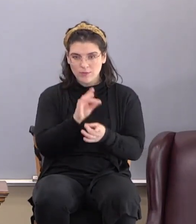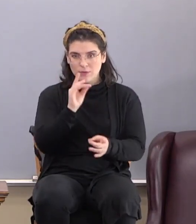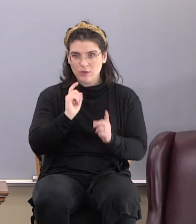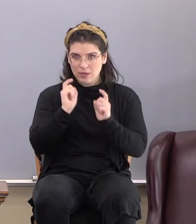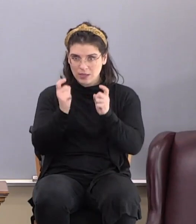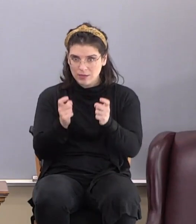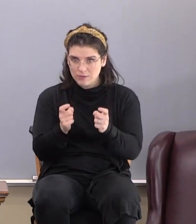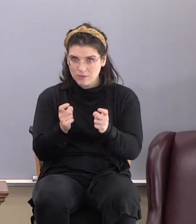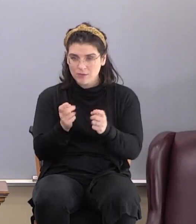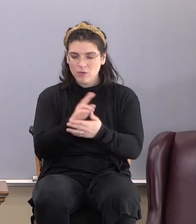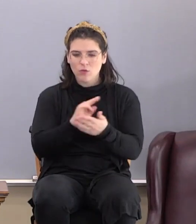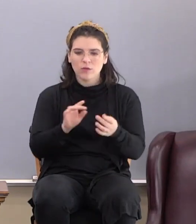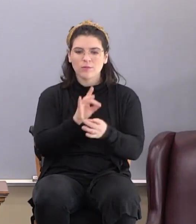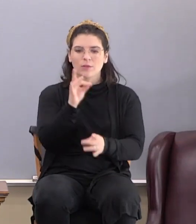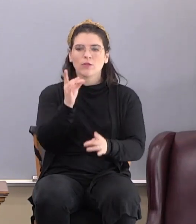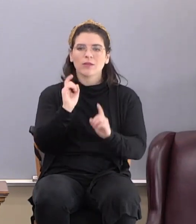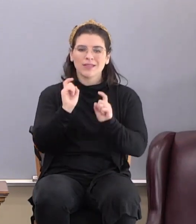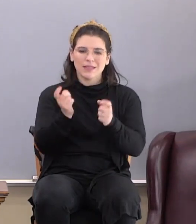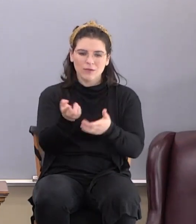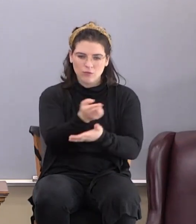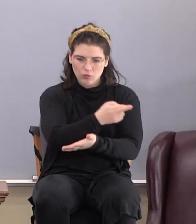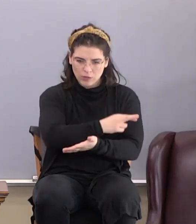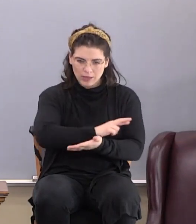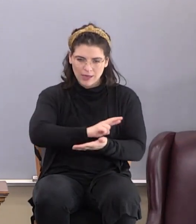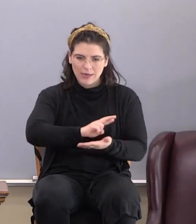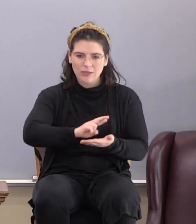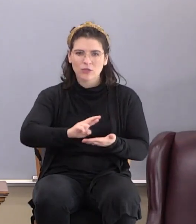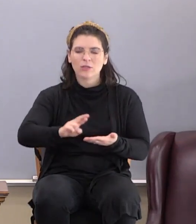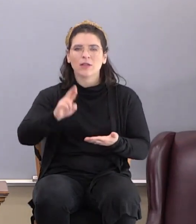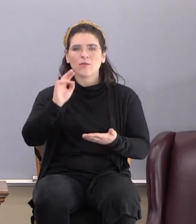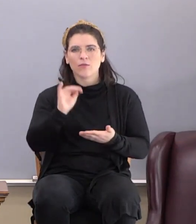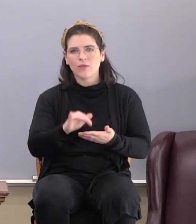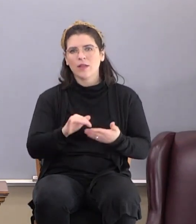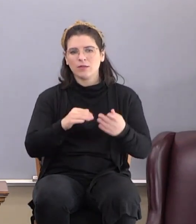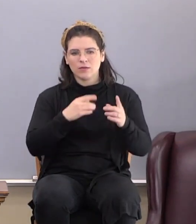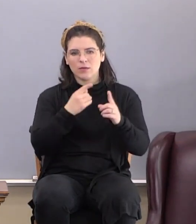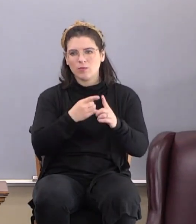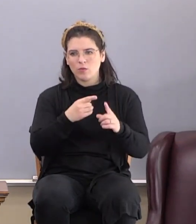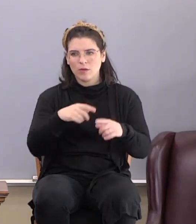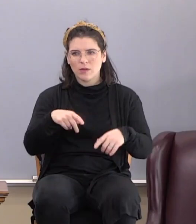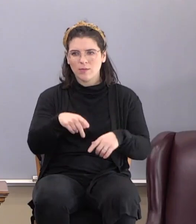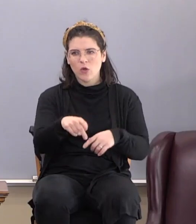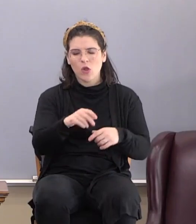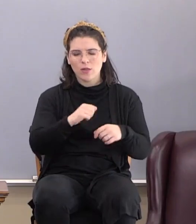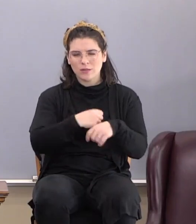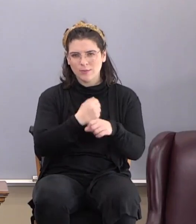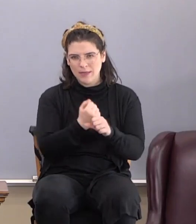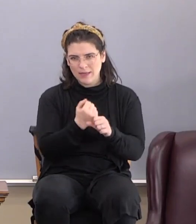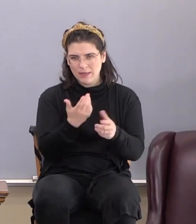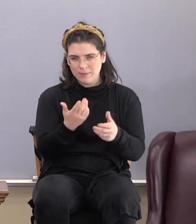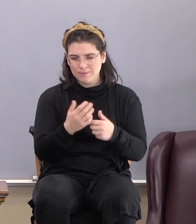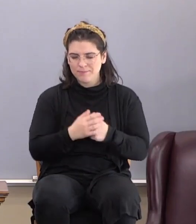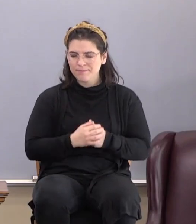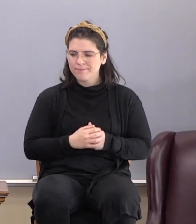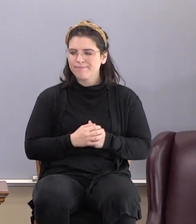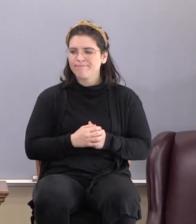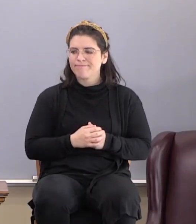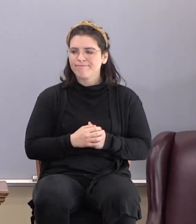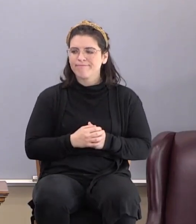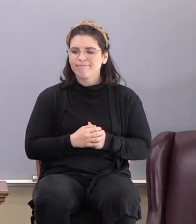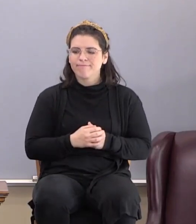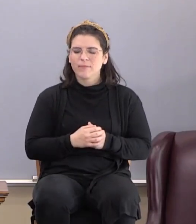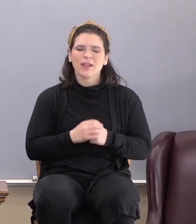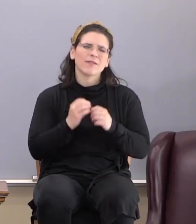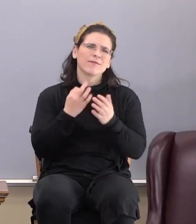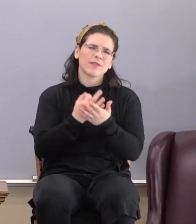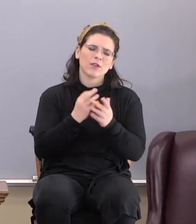He serves up righteousness. And that's the thrust that Paul is making, okay? In fact, let's